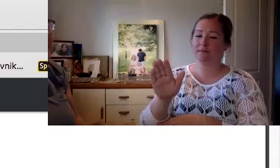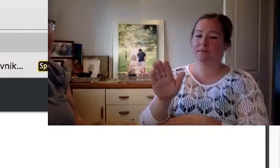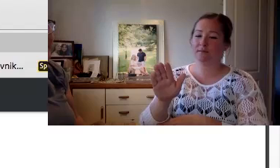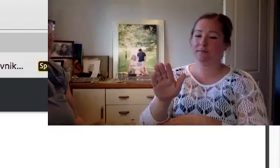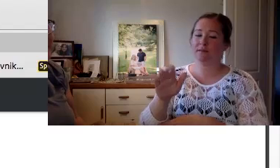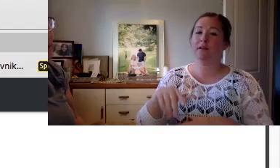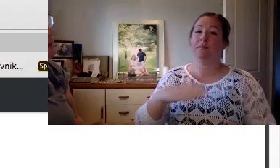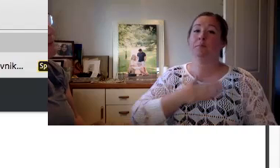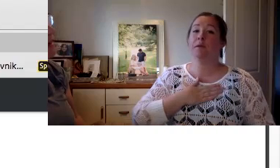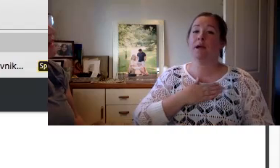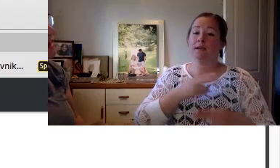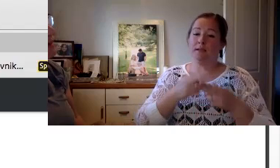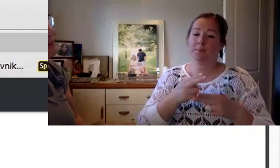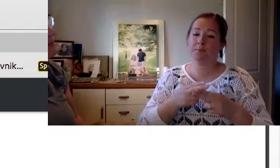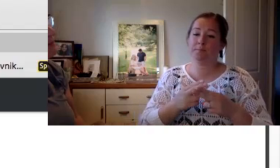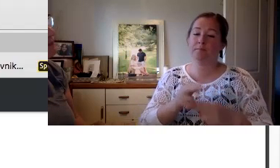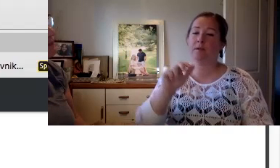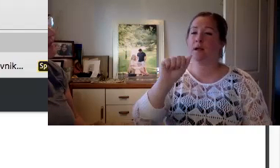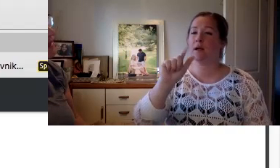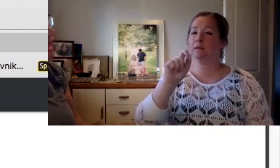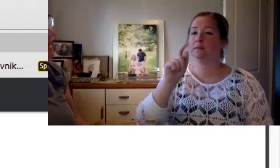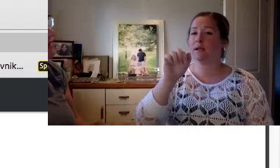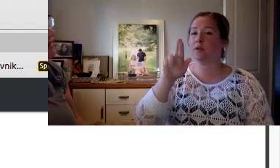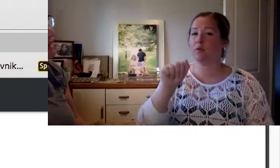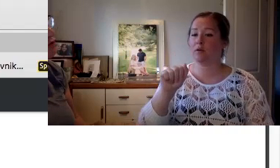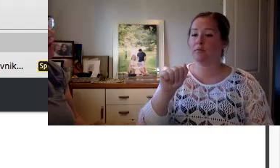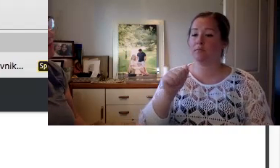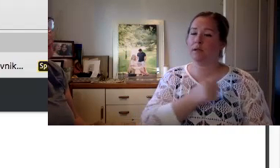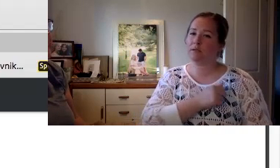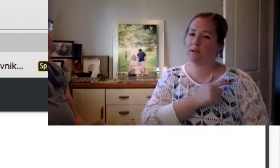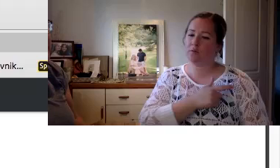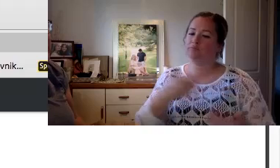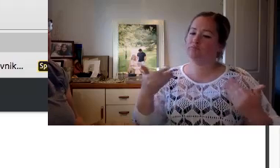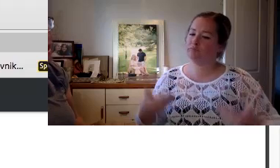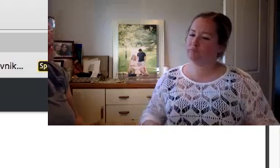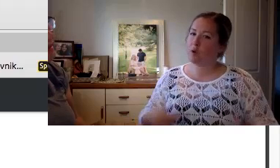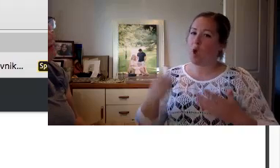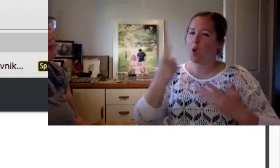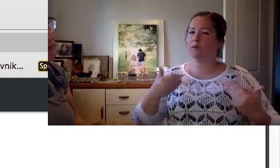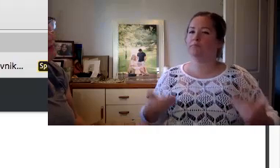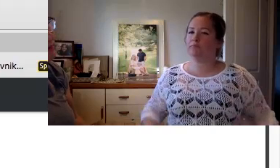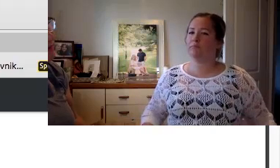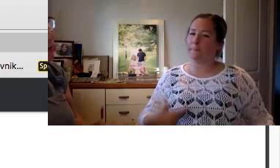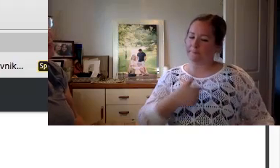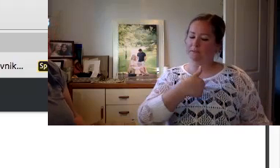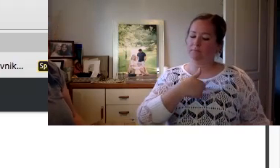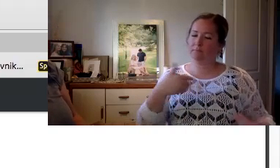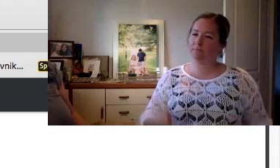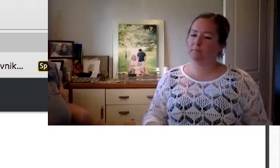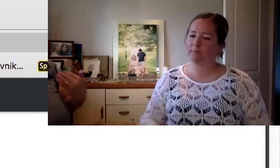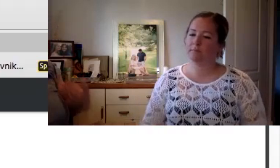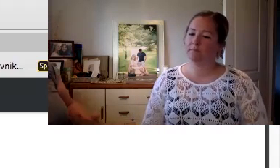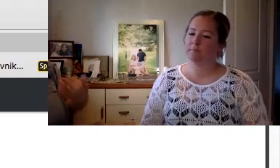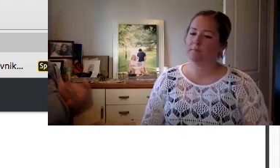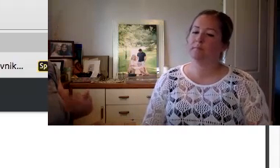evening. My name is Alexandra. I live, always point to yourself